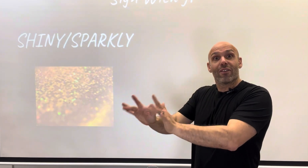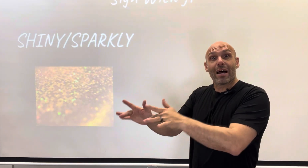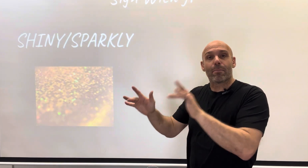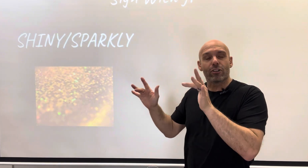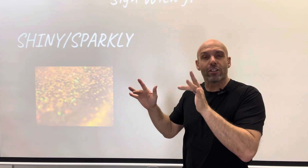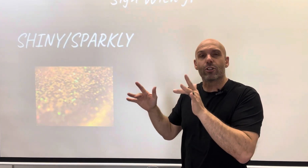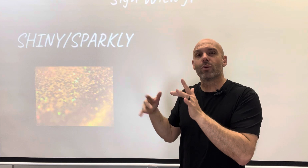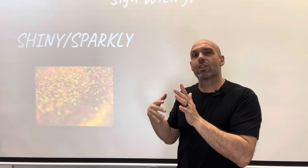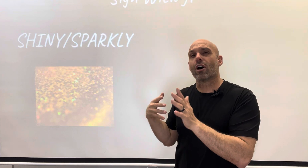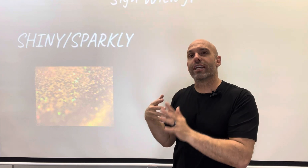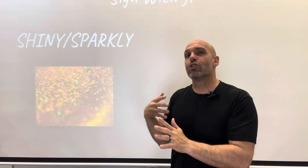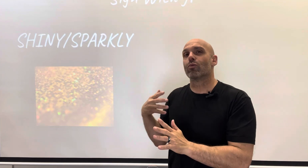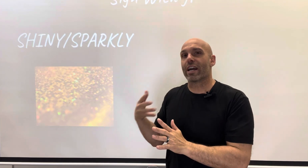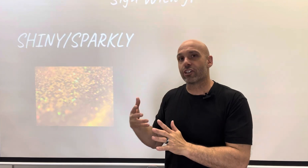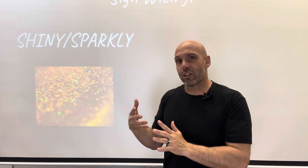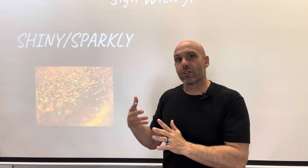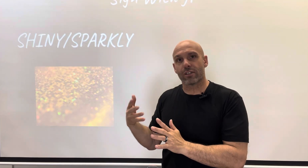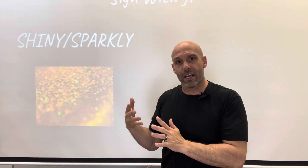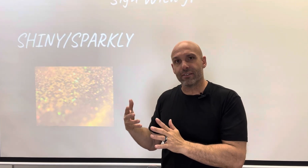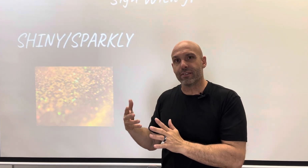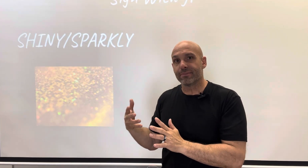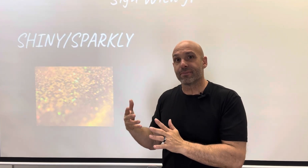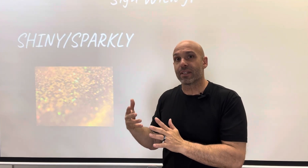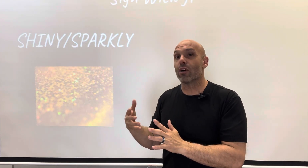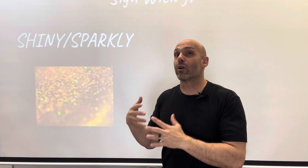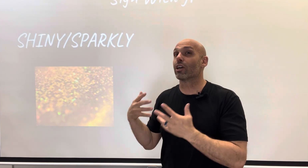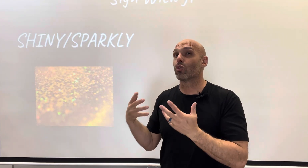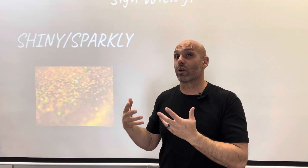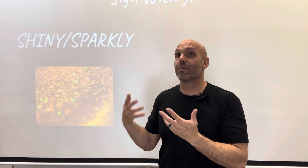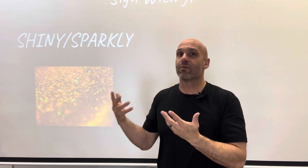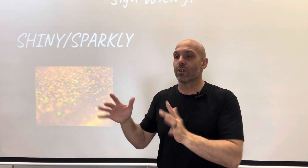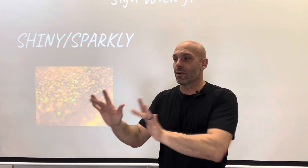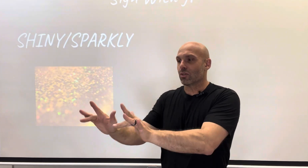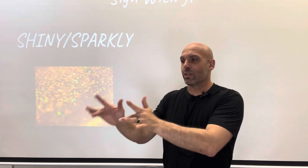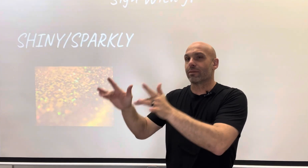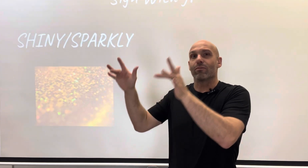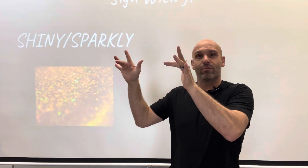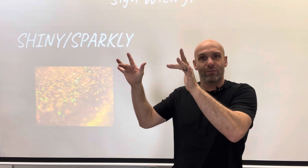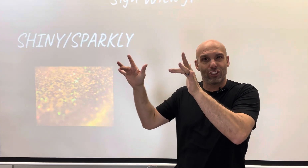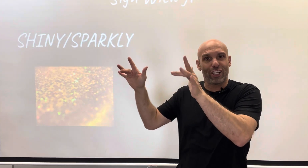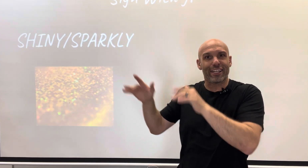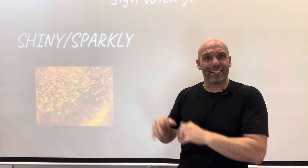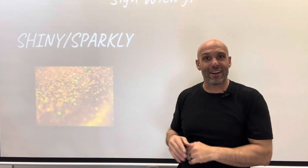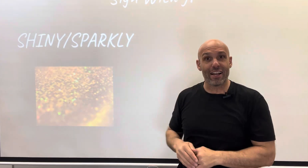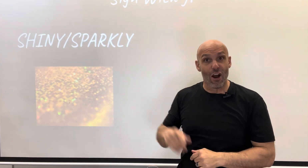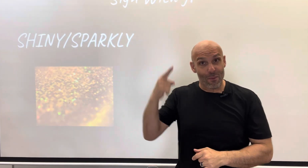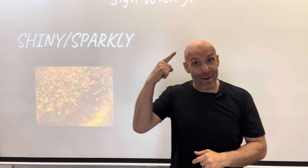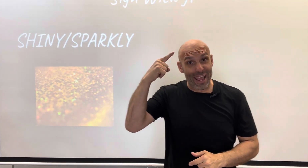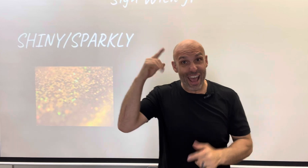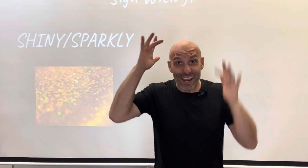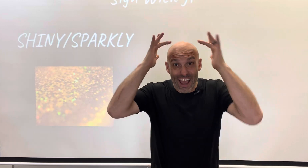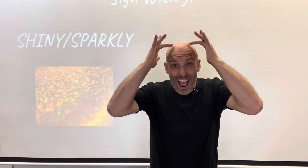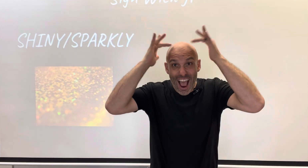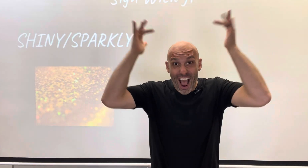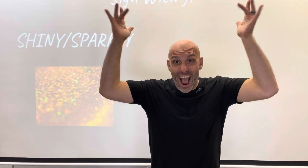that person. This is what's called a directional sign, okay, or an agreement verb. So it's shiny, right? My head